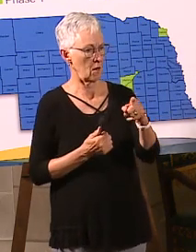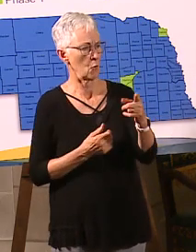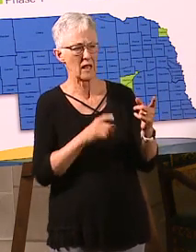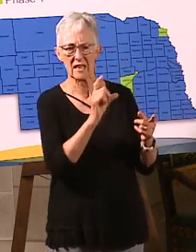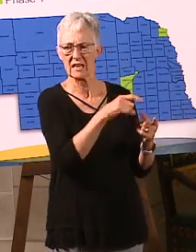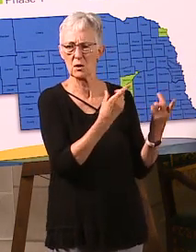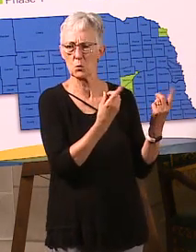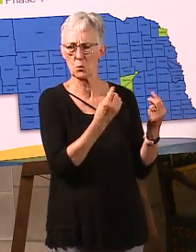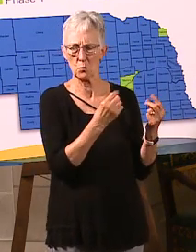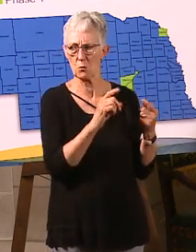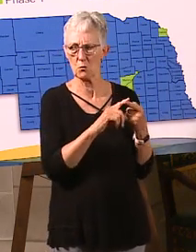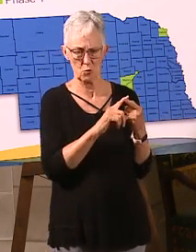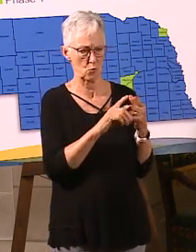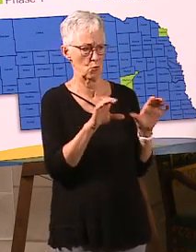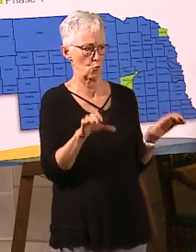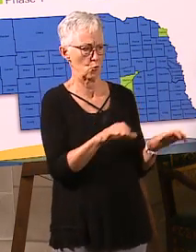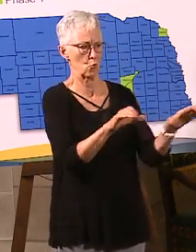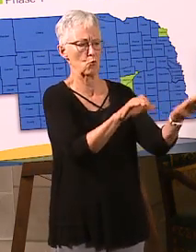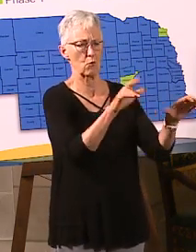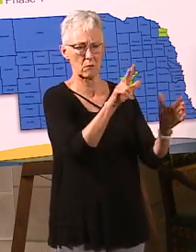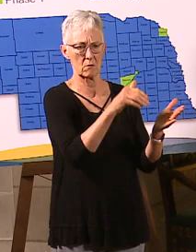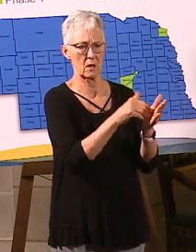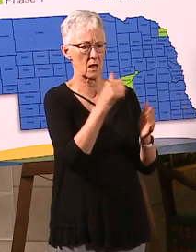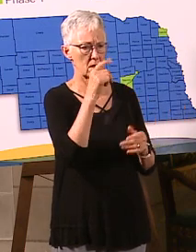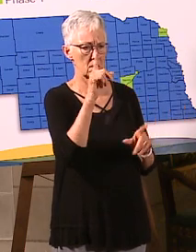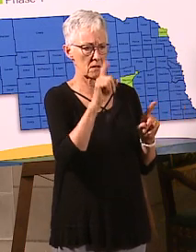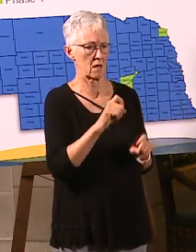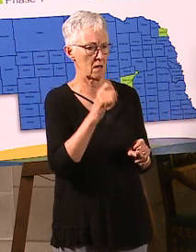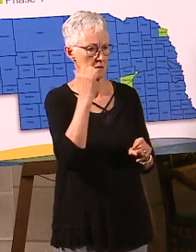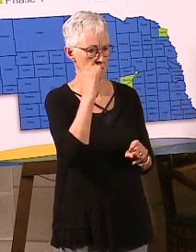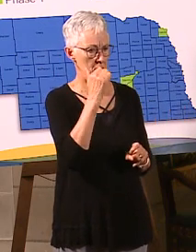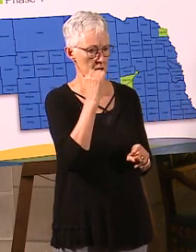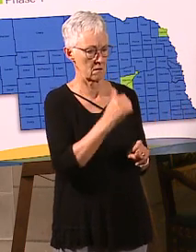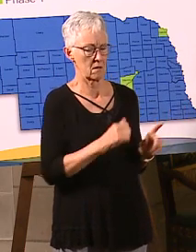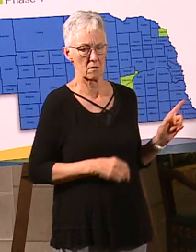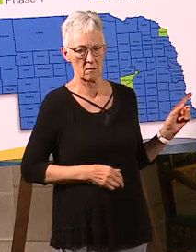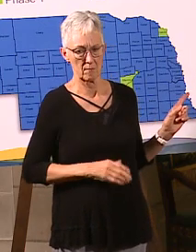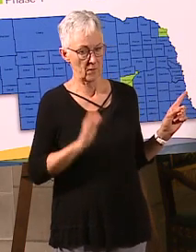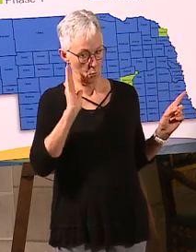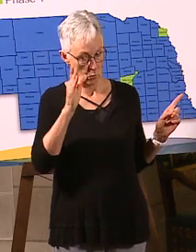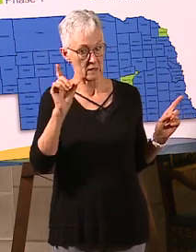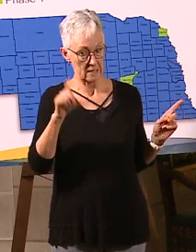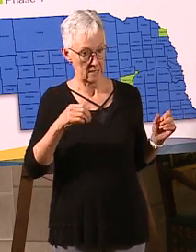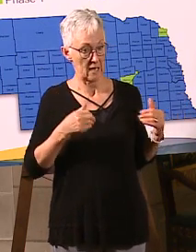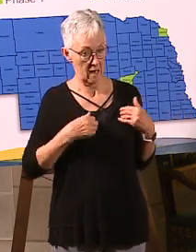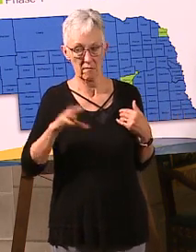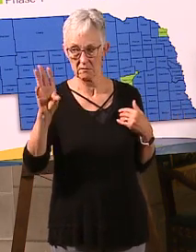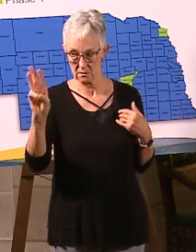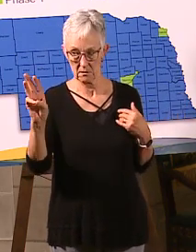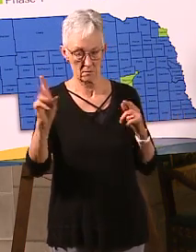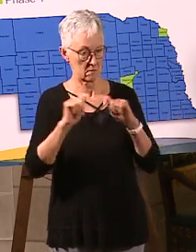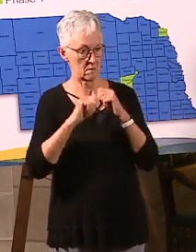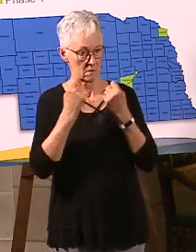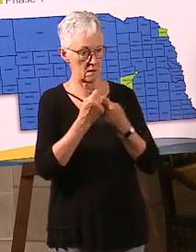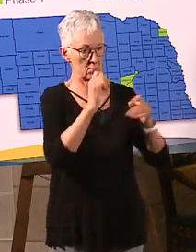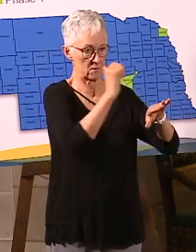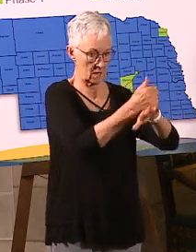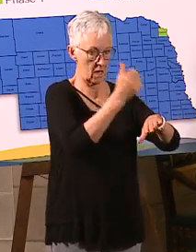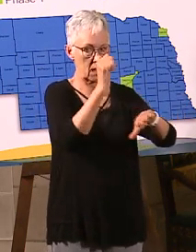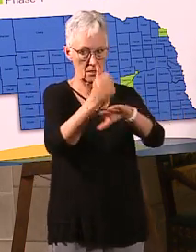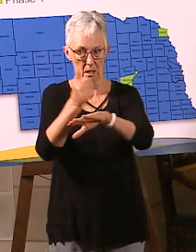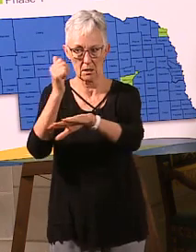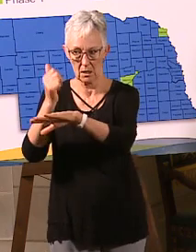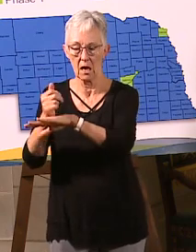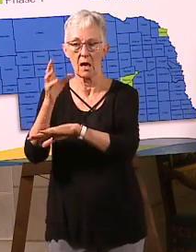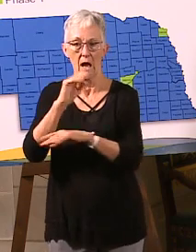get to 3,000 tests a day, we will need to get 6 teams stood up and going around the state. And again, we'll need to make sure that we get people signed up so we can